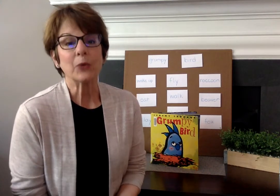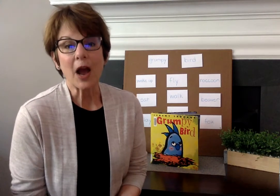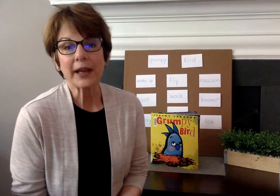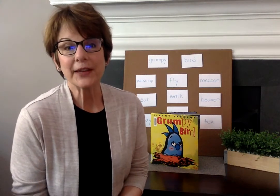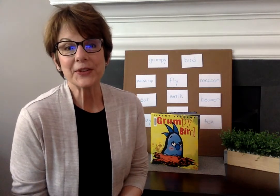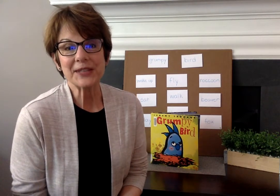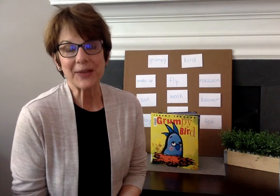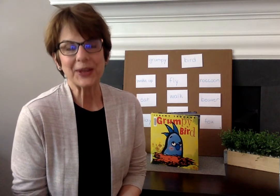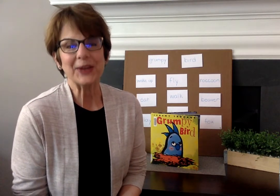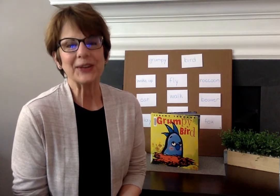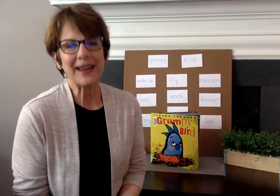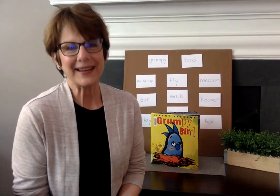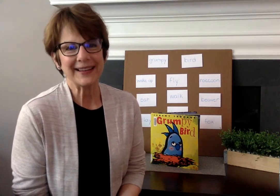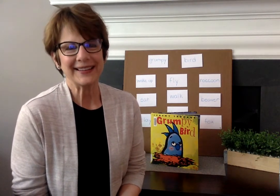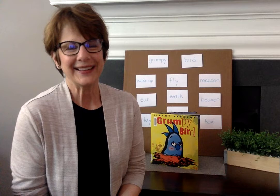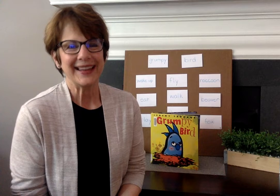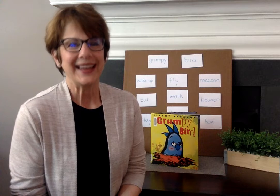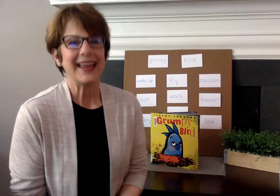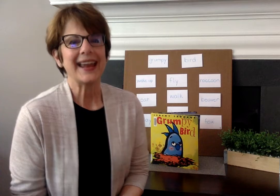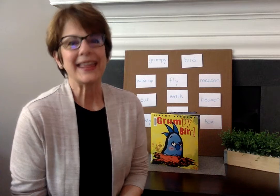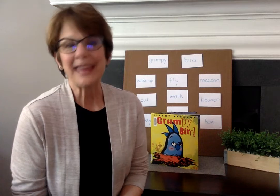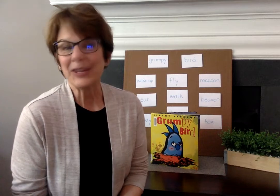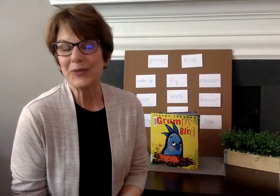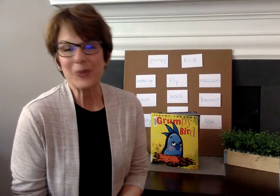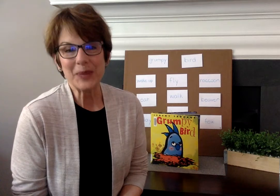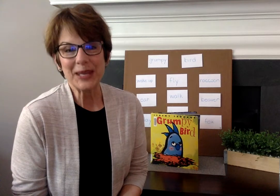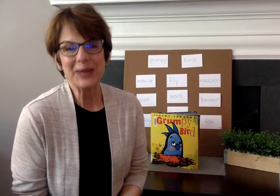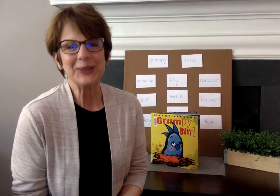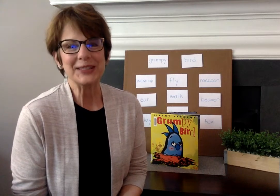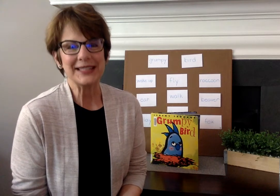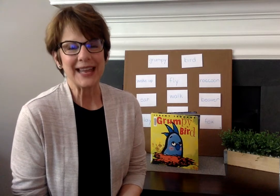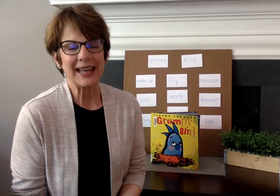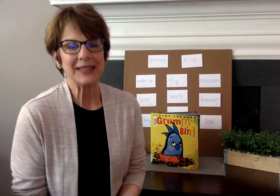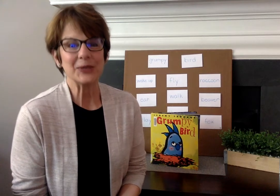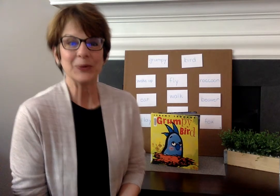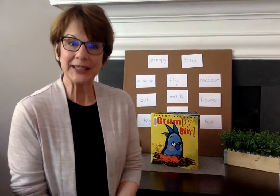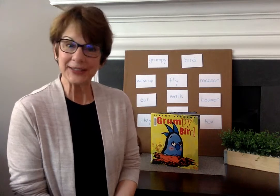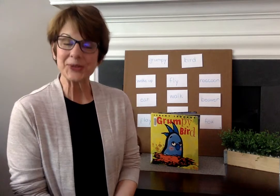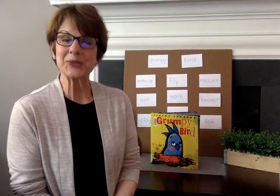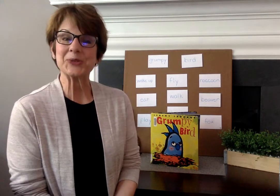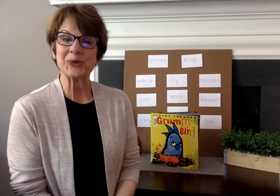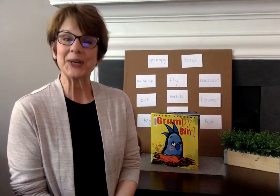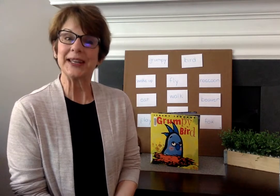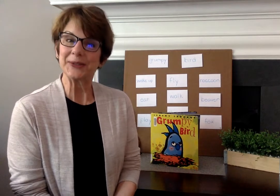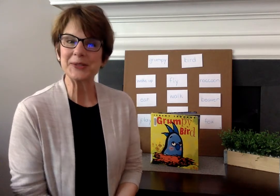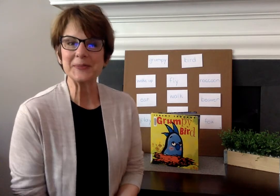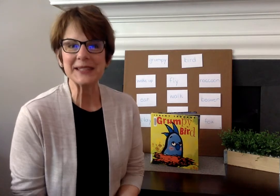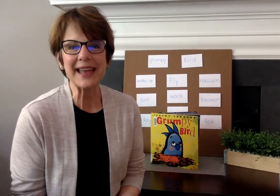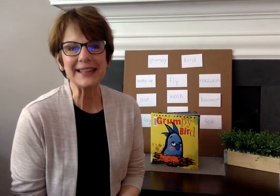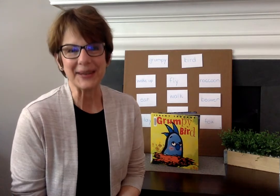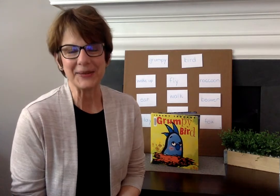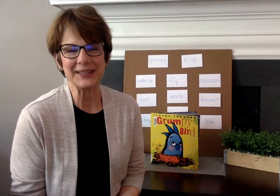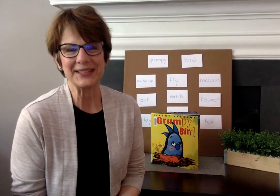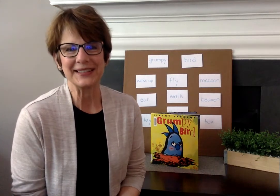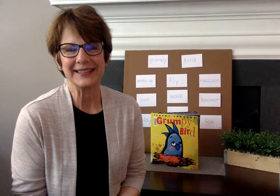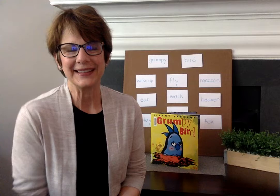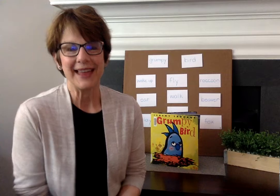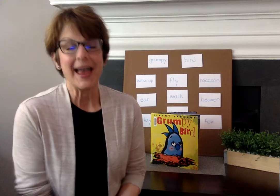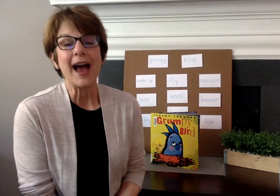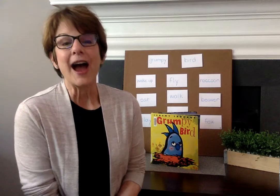Rock Hill, South Carolina. And I thank you for being here today to read a little story and learn some sign language. Our